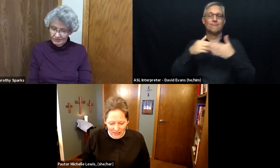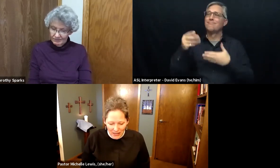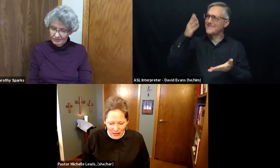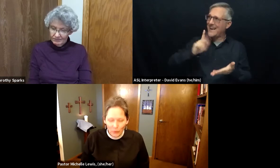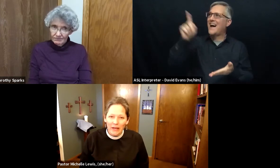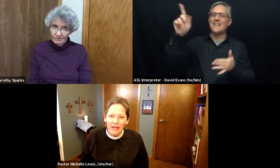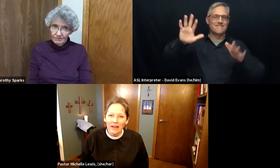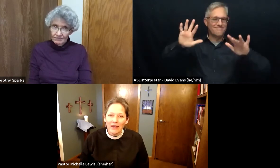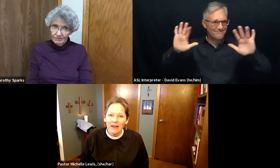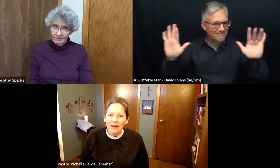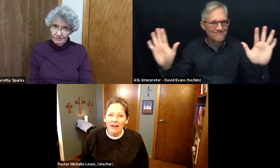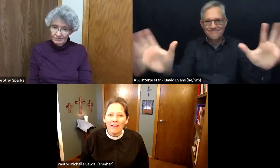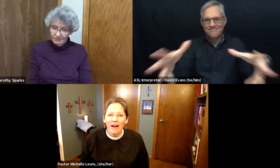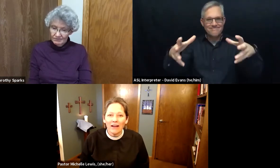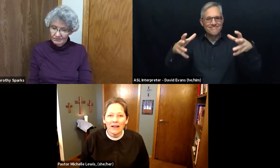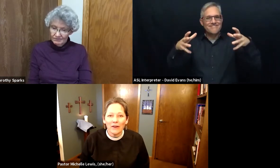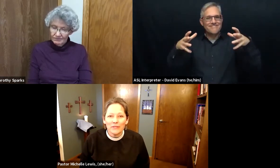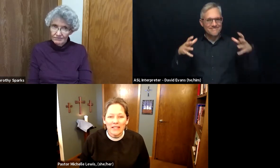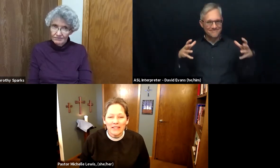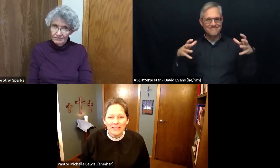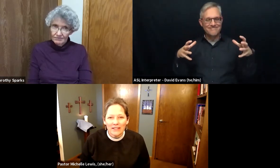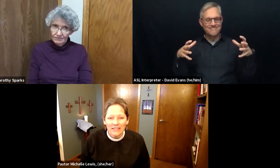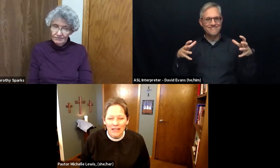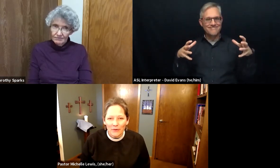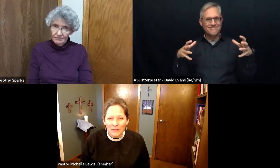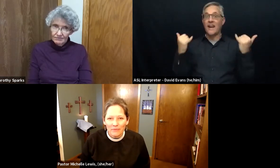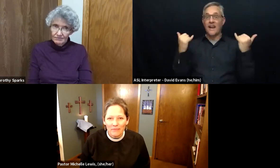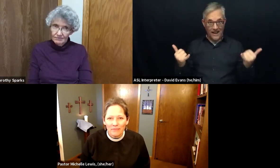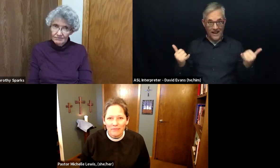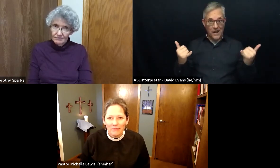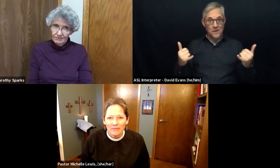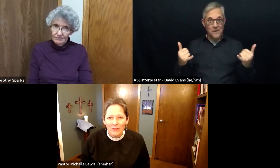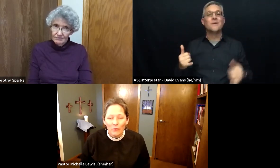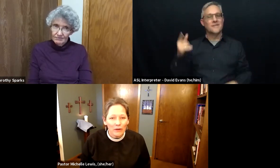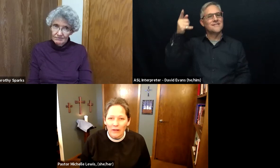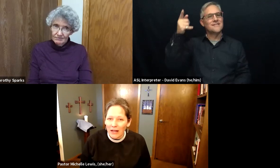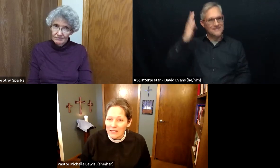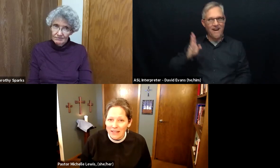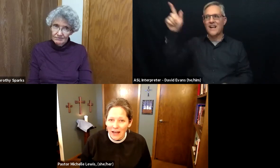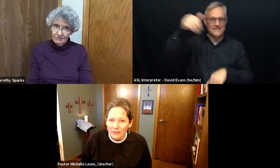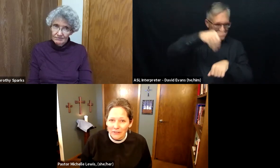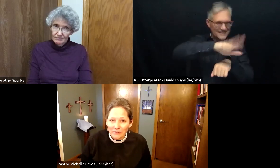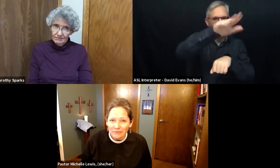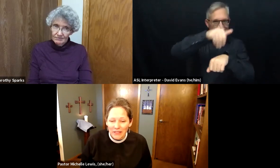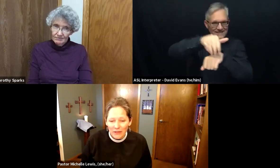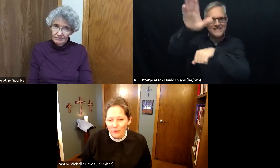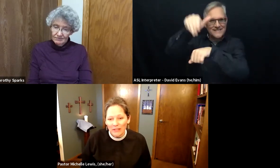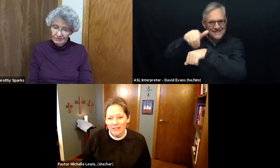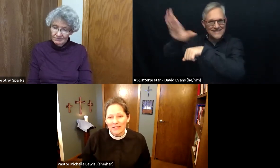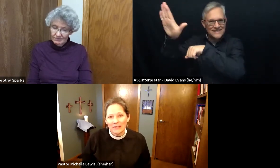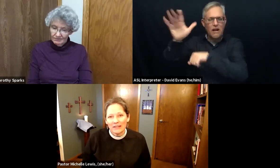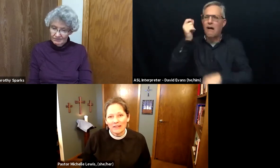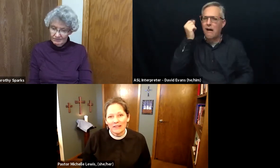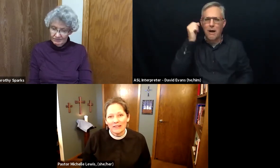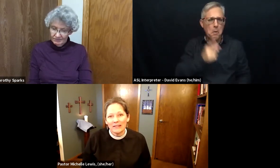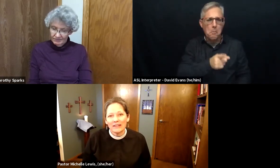In the same way, God now sends us out. We are not scattered in the wind.